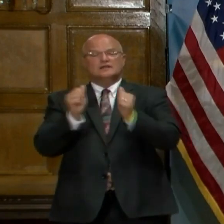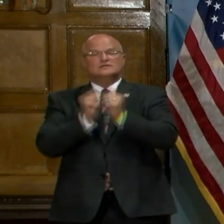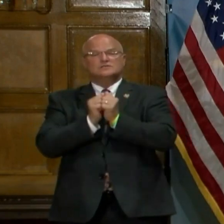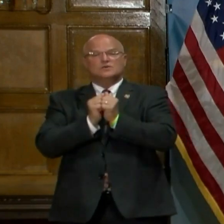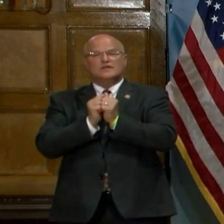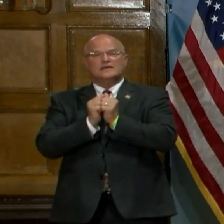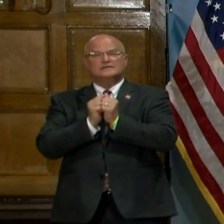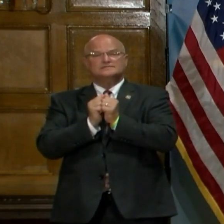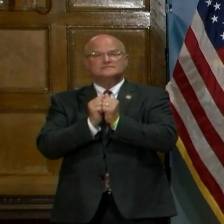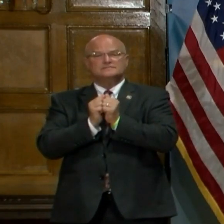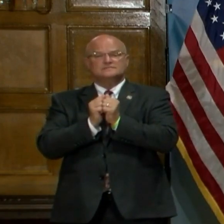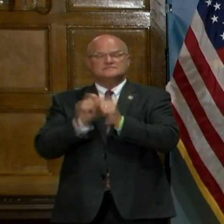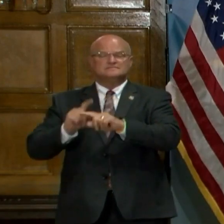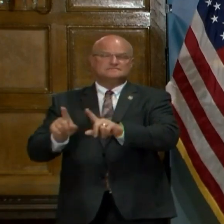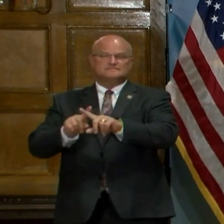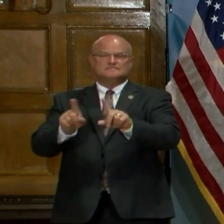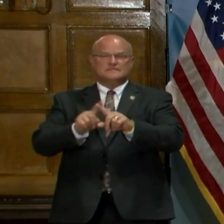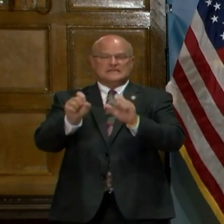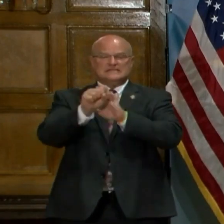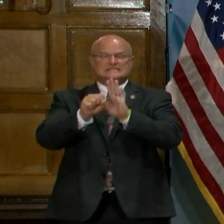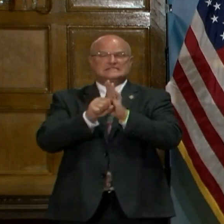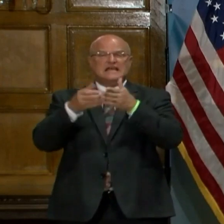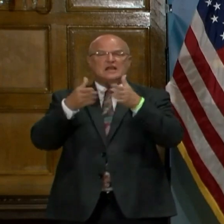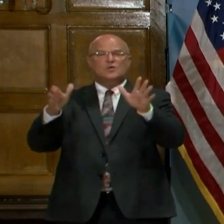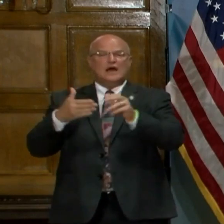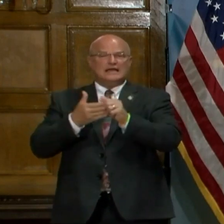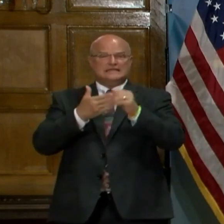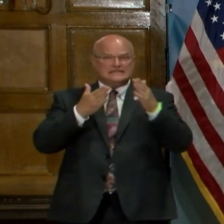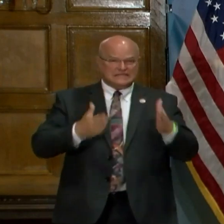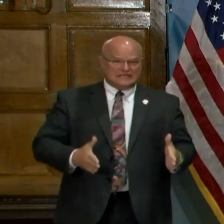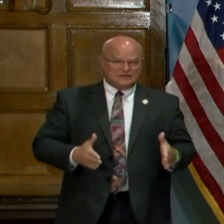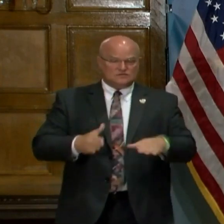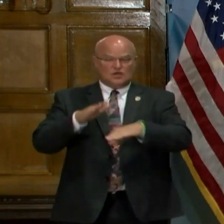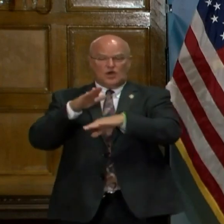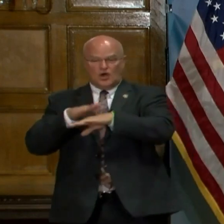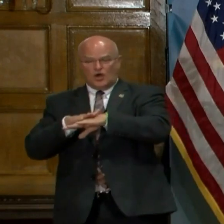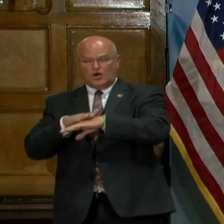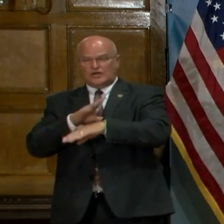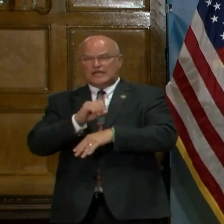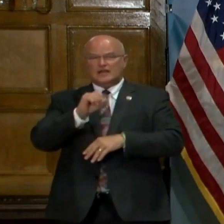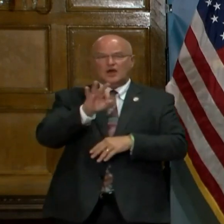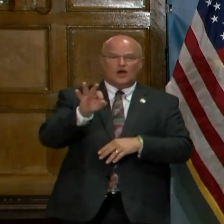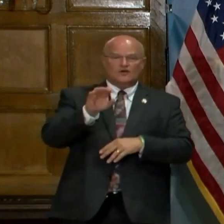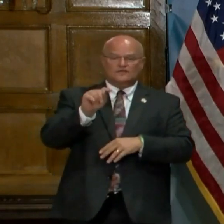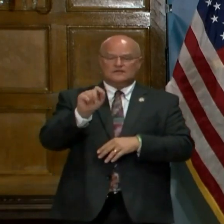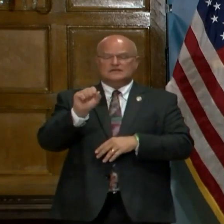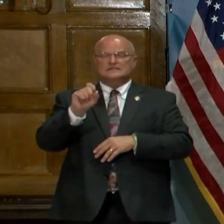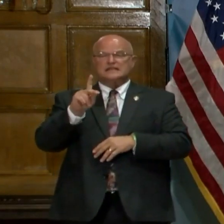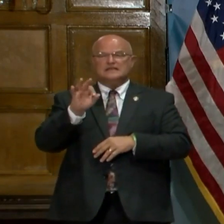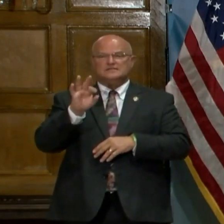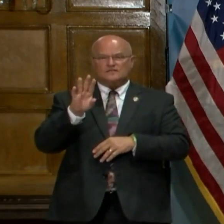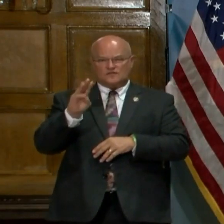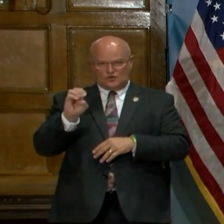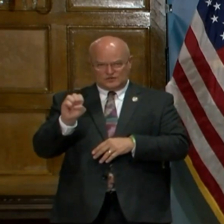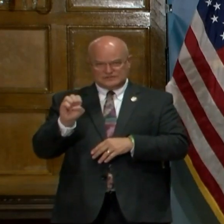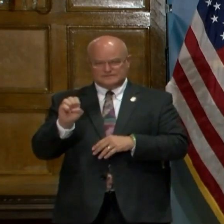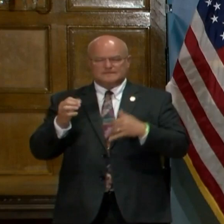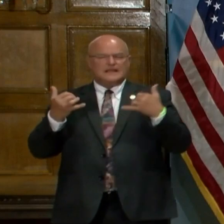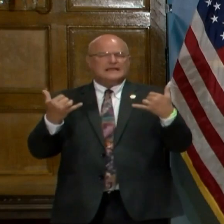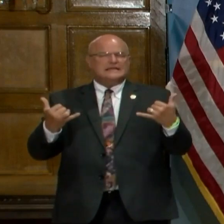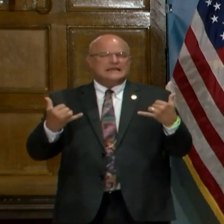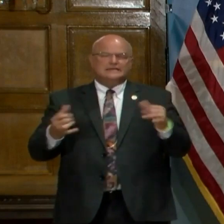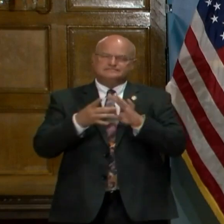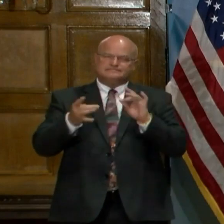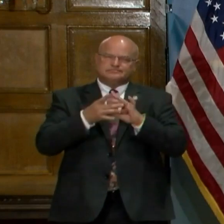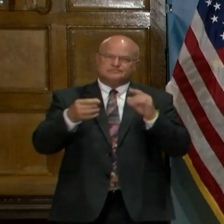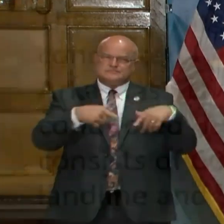with various statewide leaders, both on and off the task force. So let me run through these slides. This gives you a